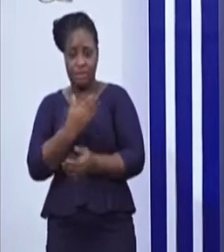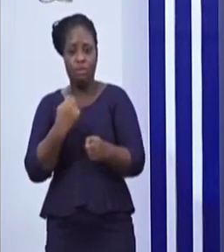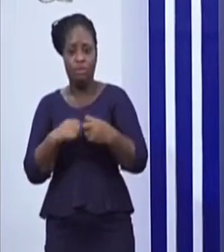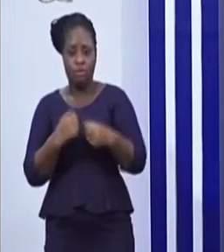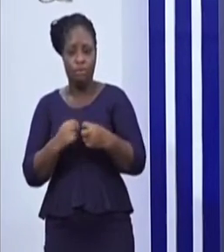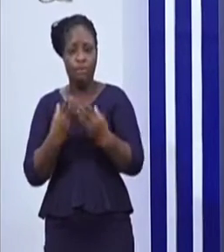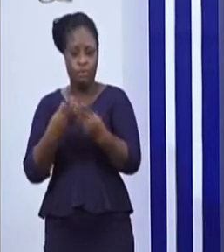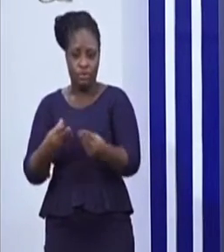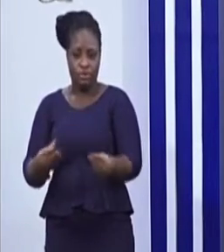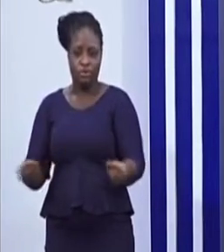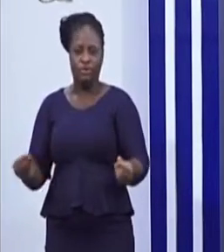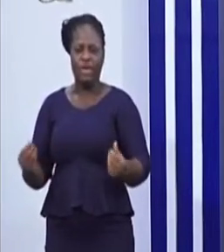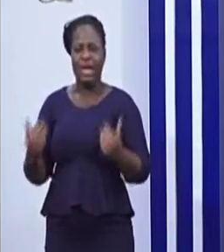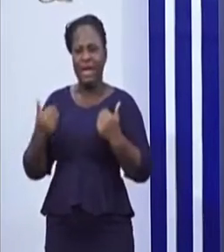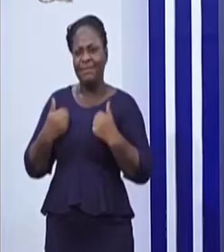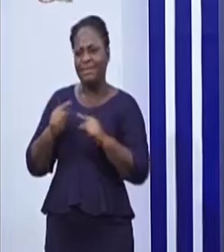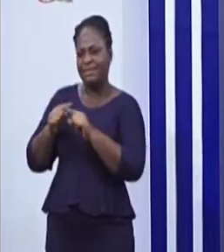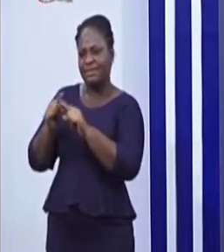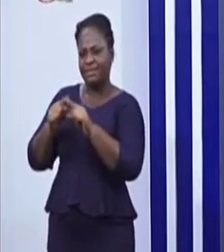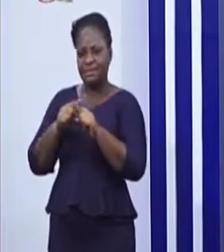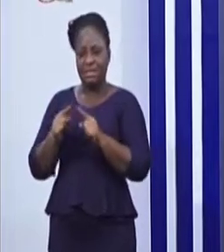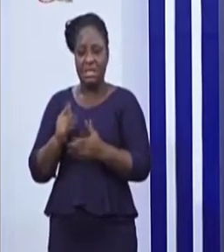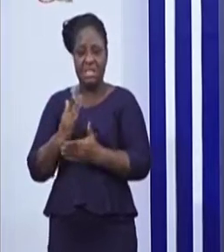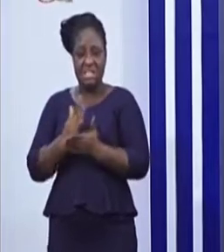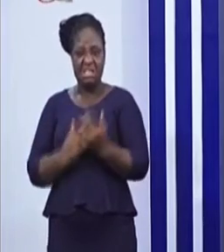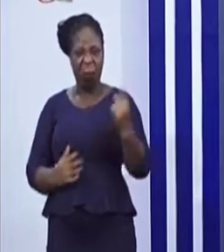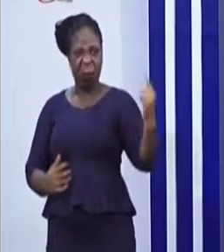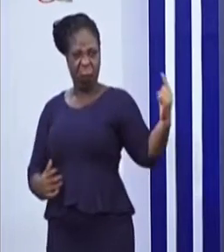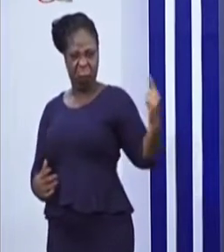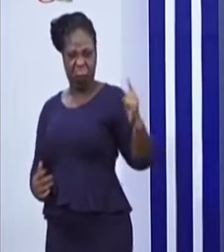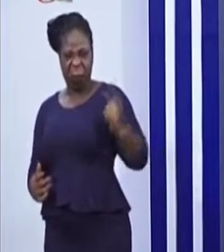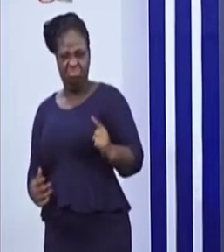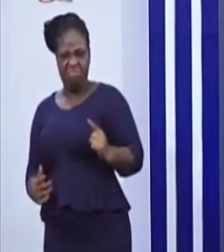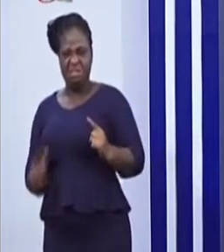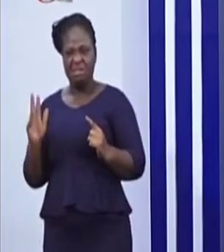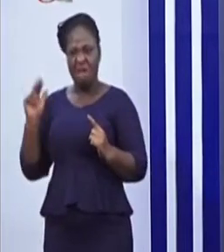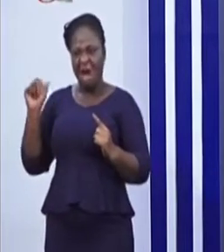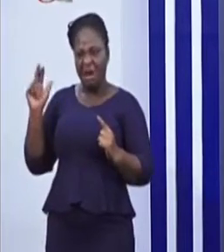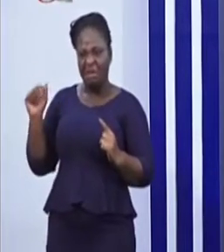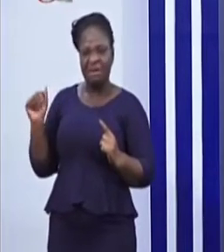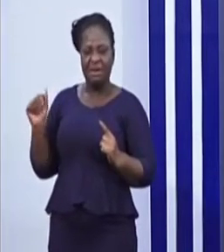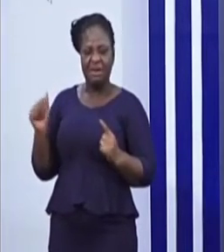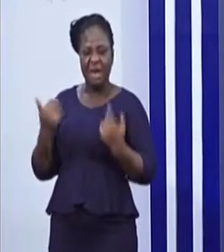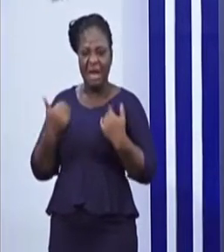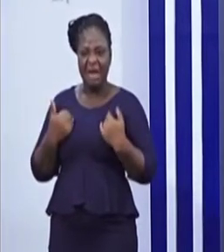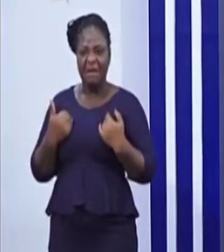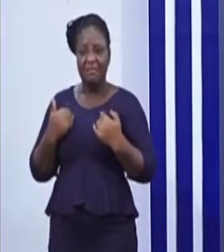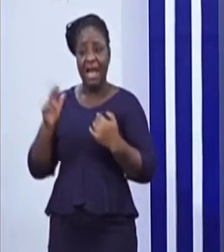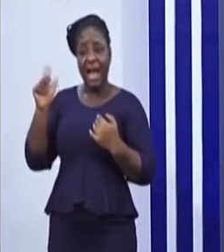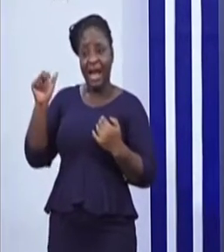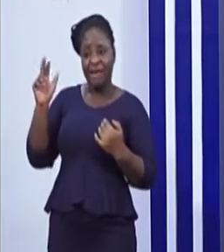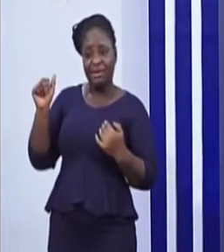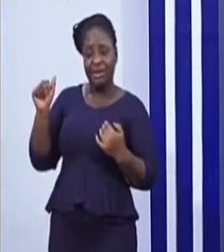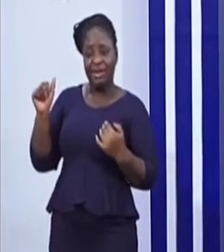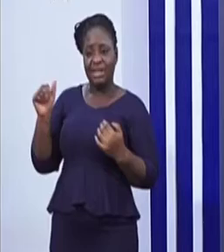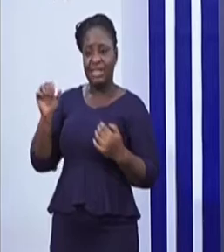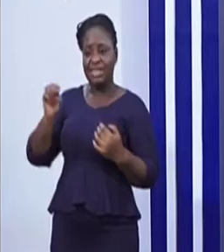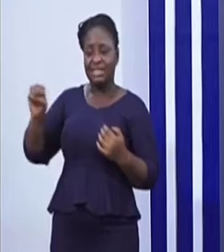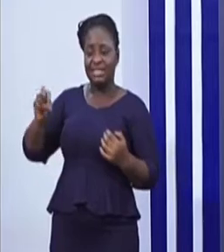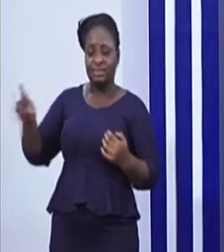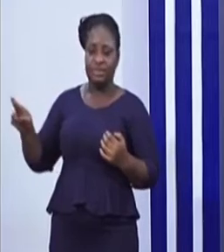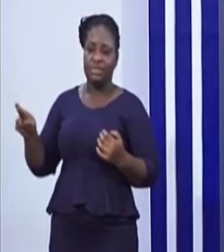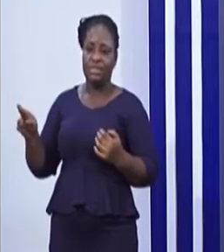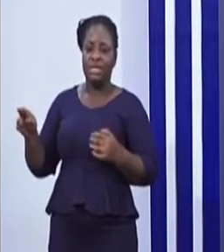have them in various districts. Some of them stretch into our Greater Accra because of the contact. And so we have Greater Accra and East Region